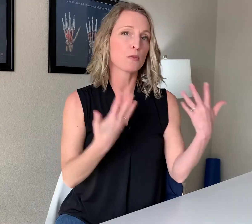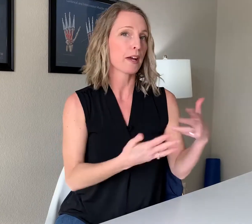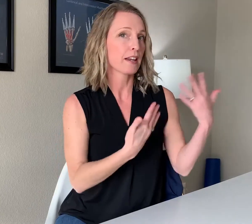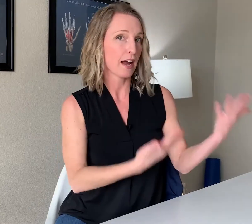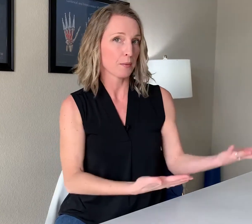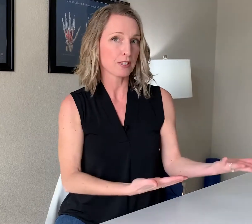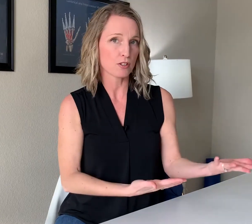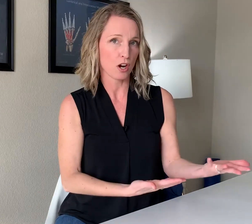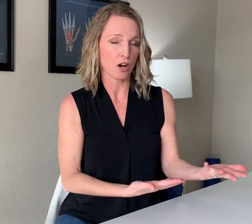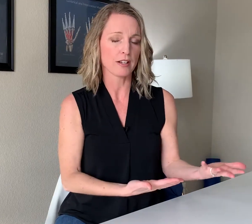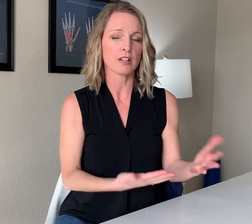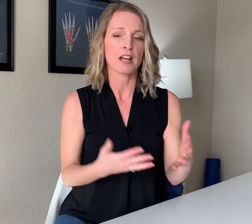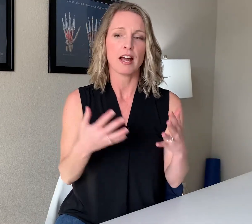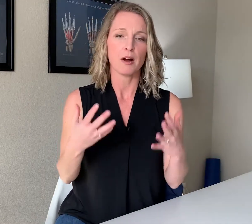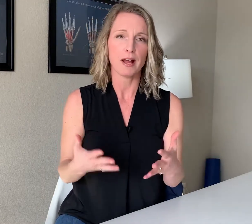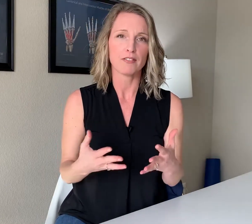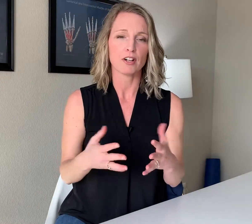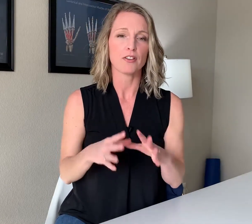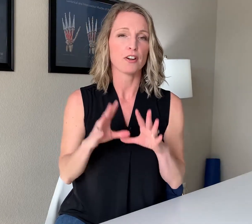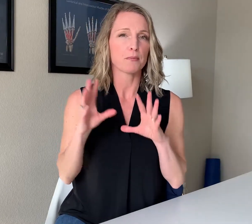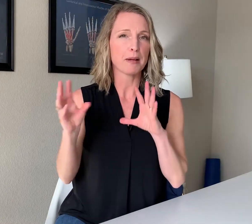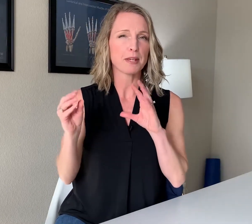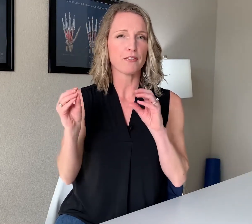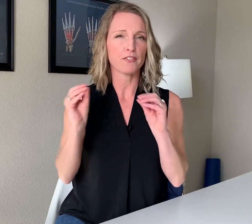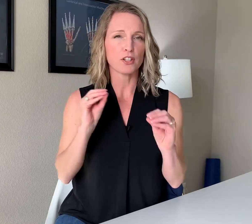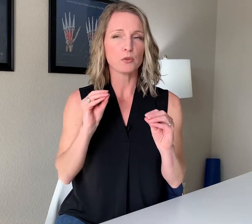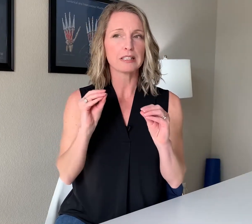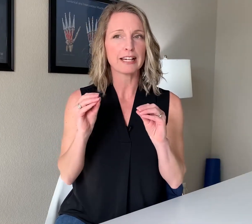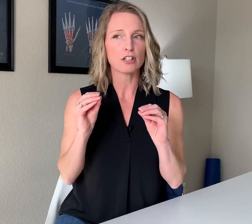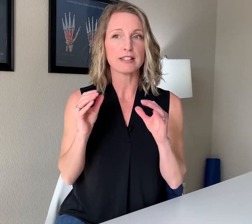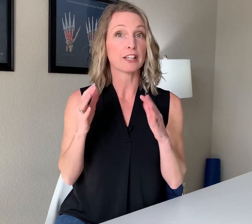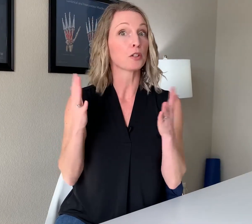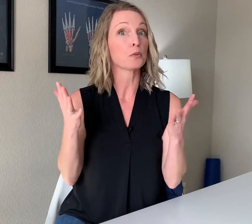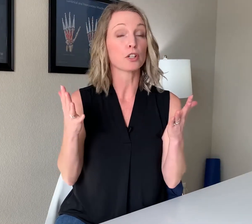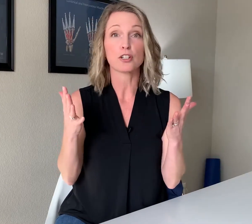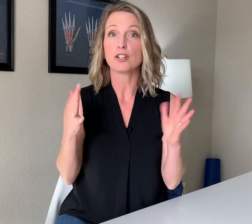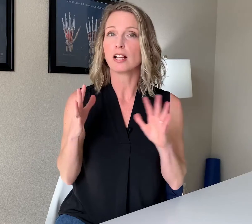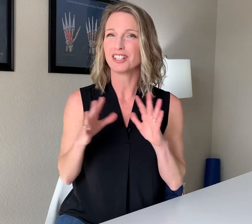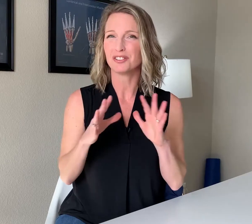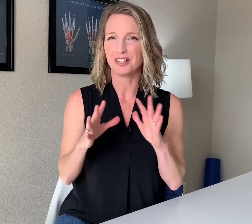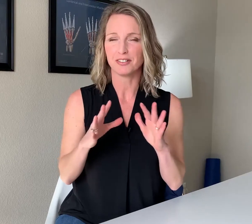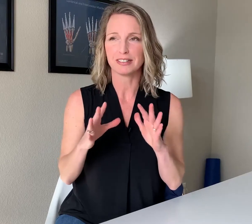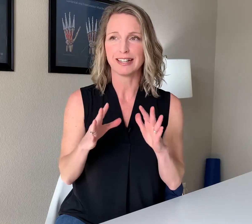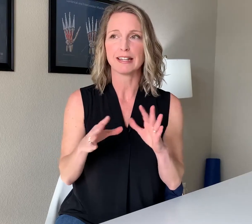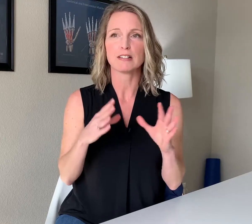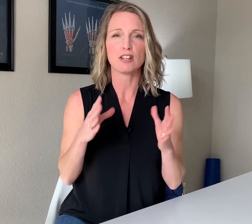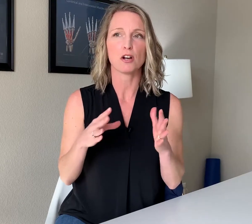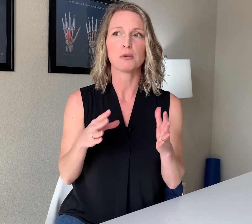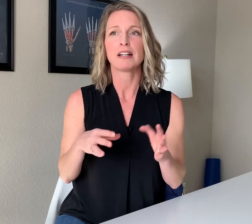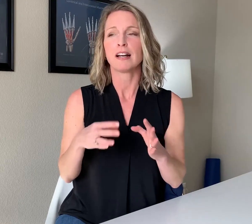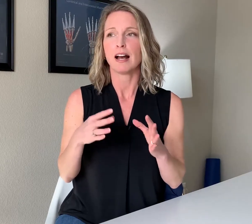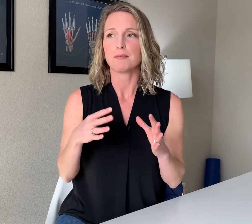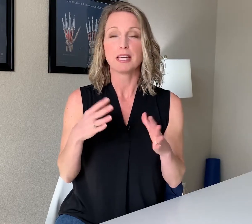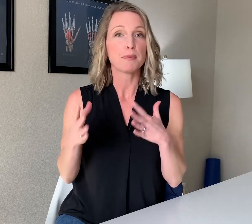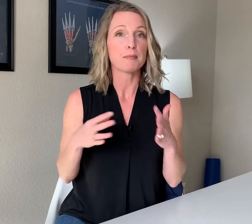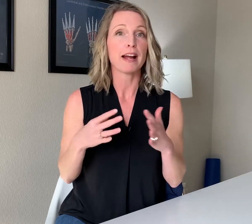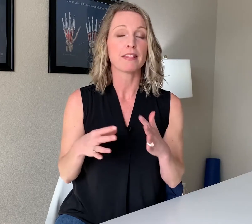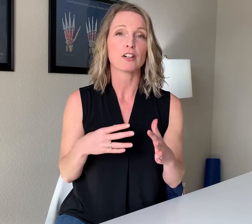that I was taught. However, there might be a few letters that you learned a little differently. So keep in mind there is